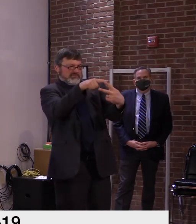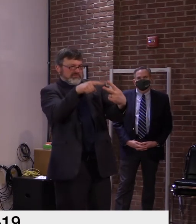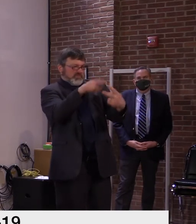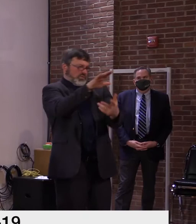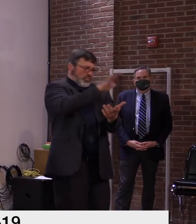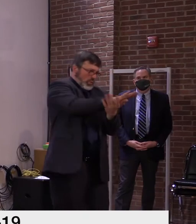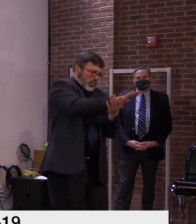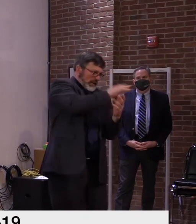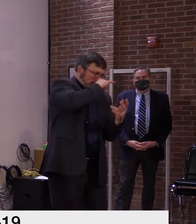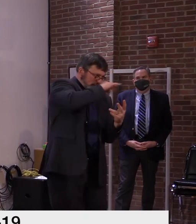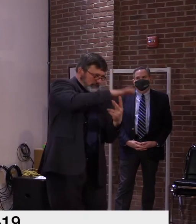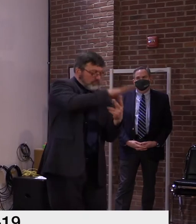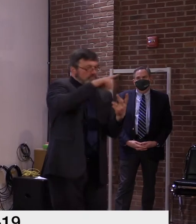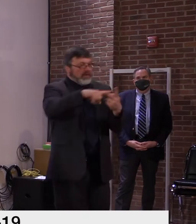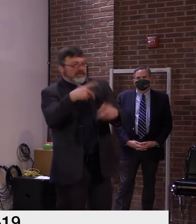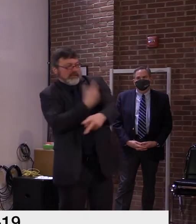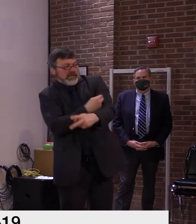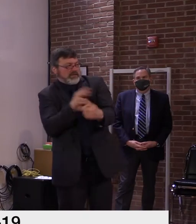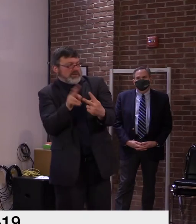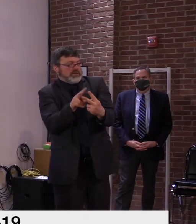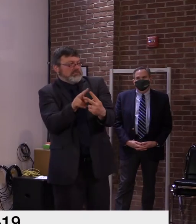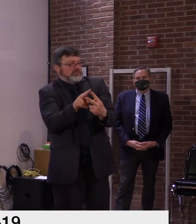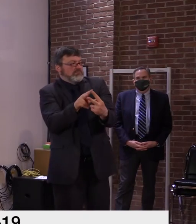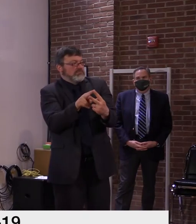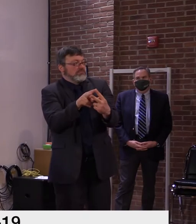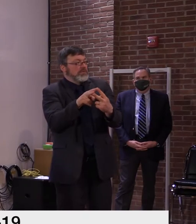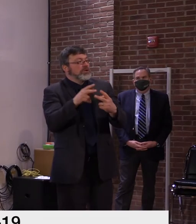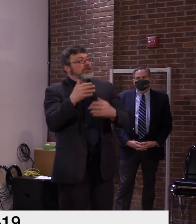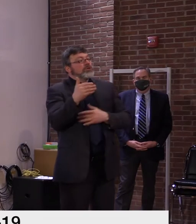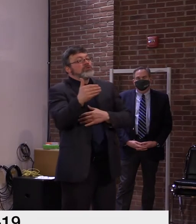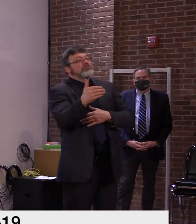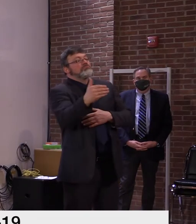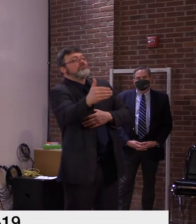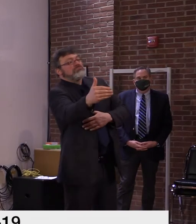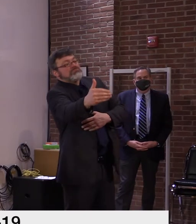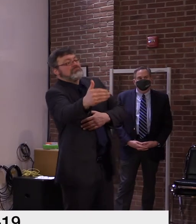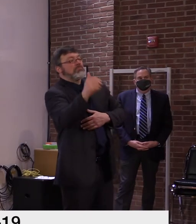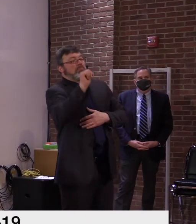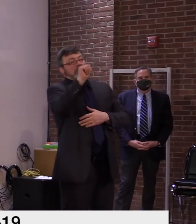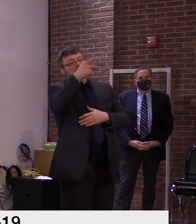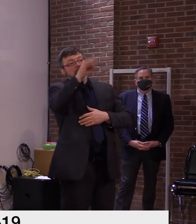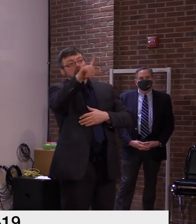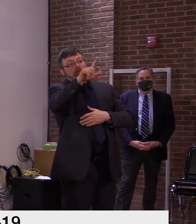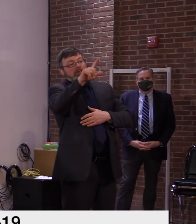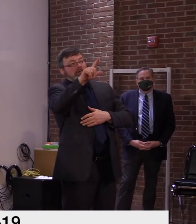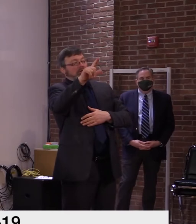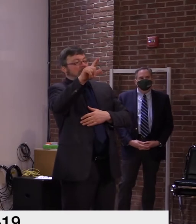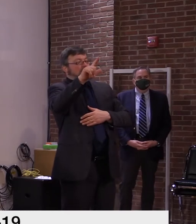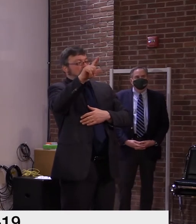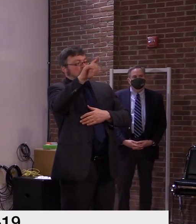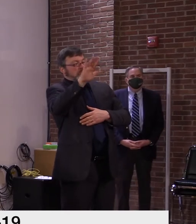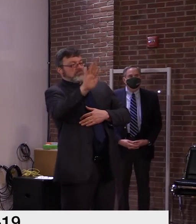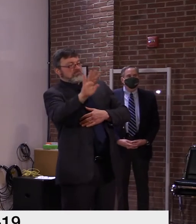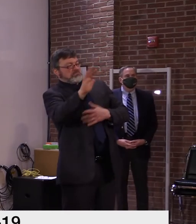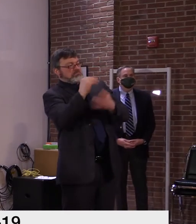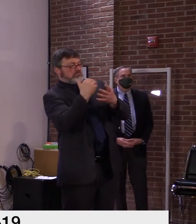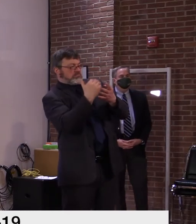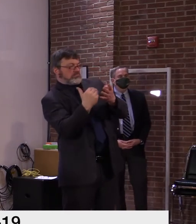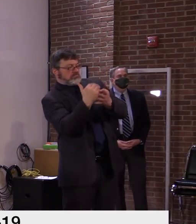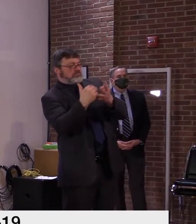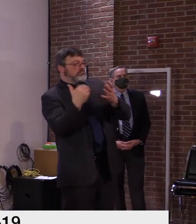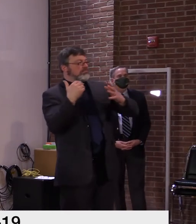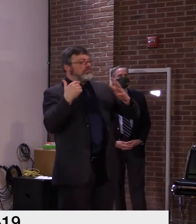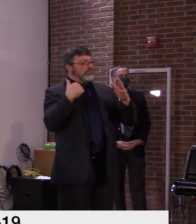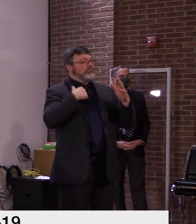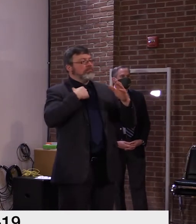if everything goes right, be able to lay out the time frame and a strategy that we're using, that we've already developed. But there